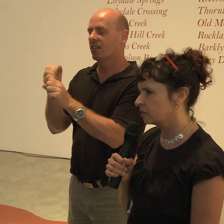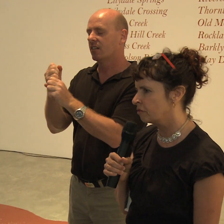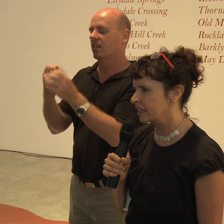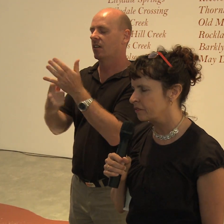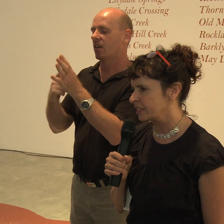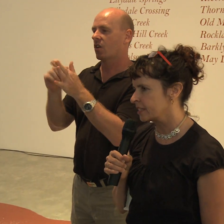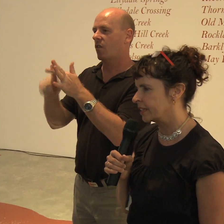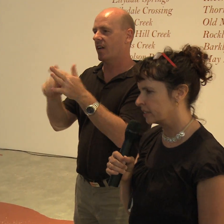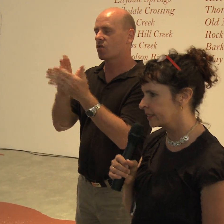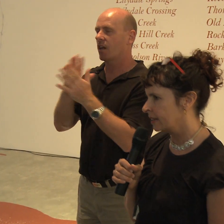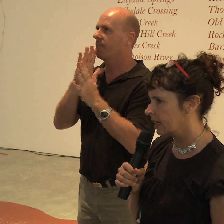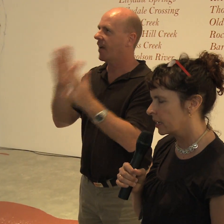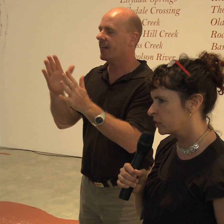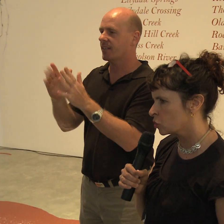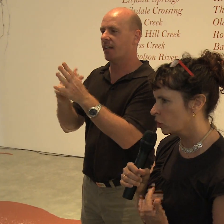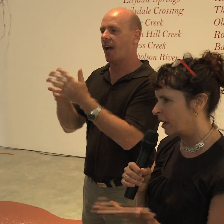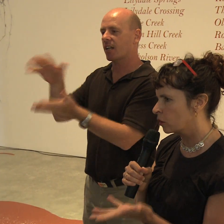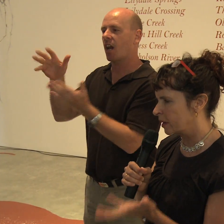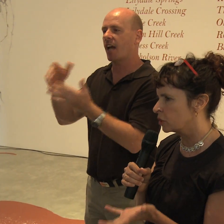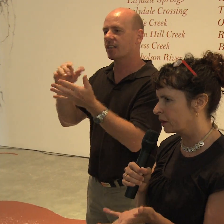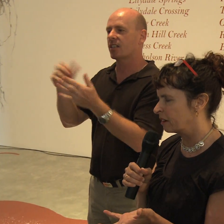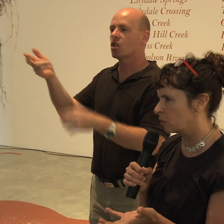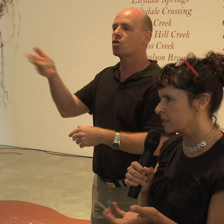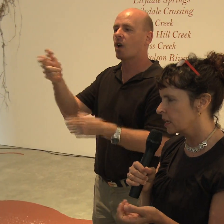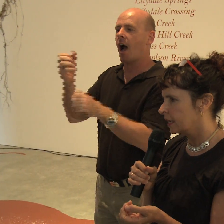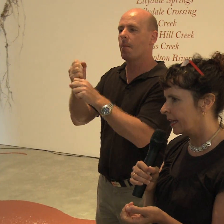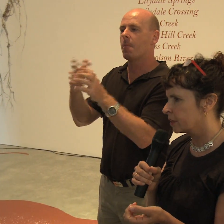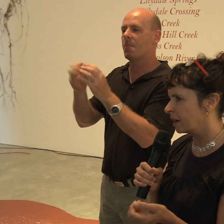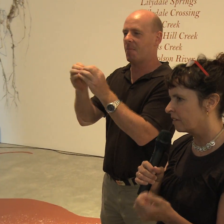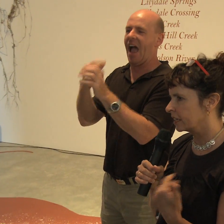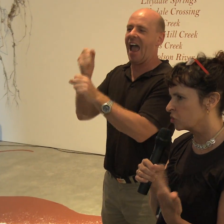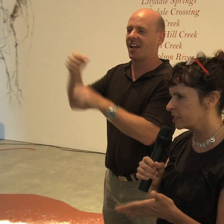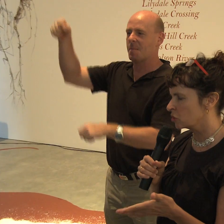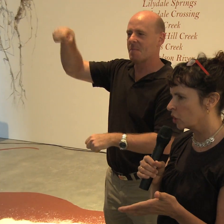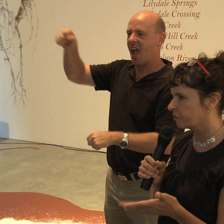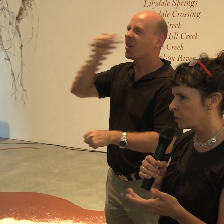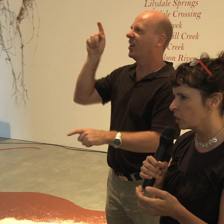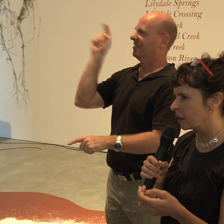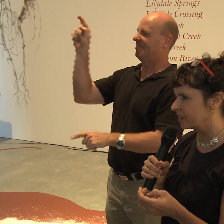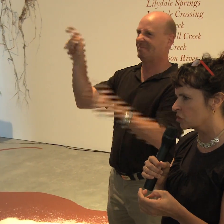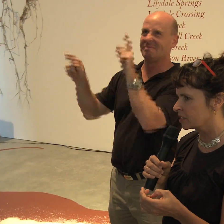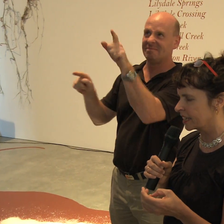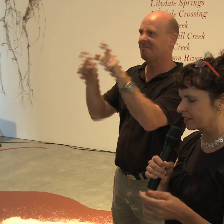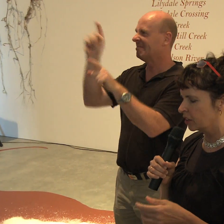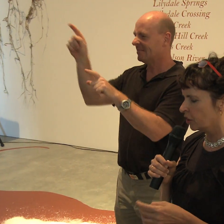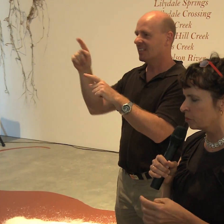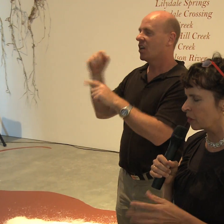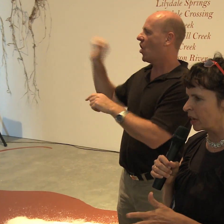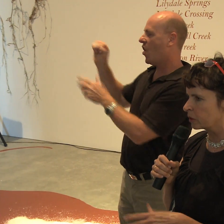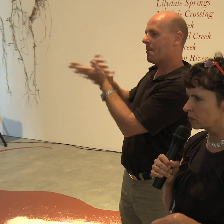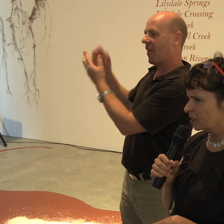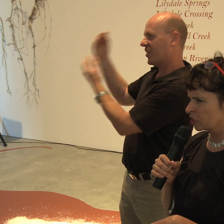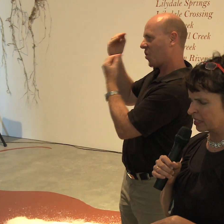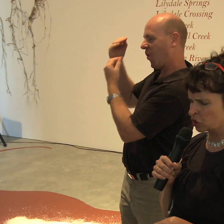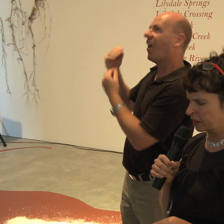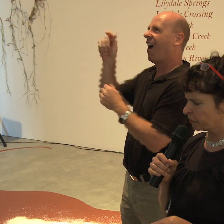was really fantastic at collecting sugarbag, always knowing where it was, and apparently she said she learned from her mother, and she'd say, her mother